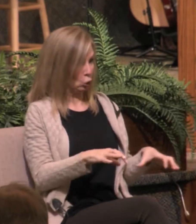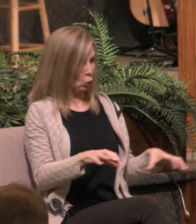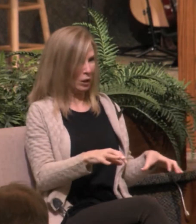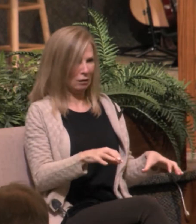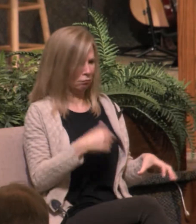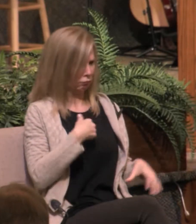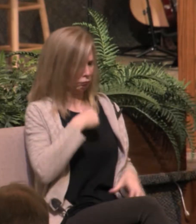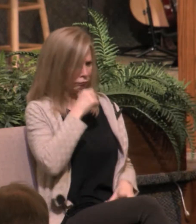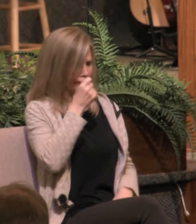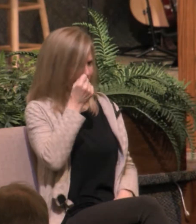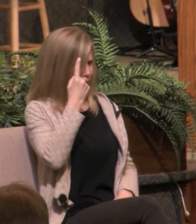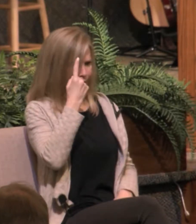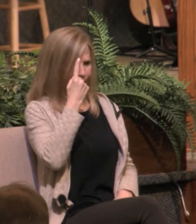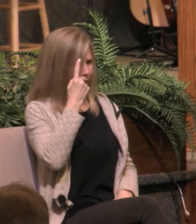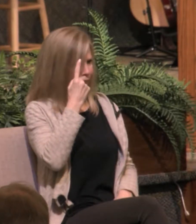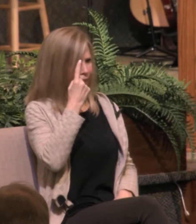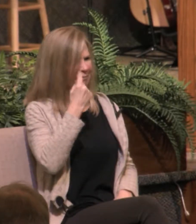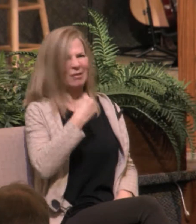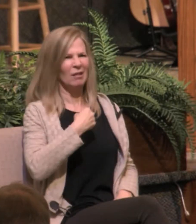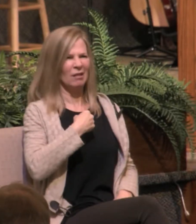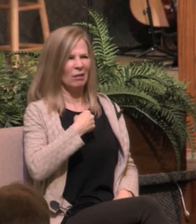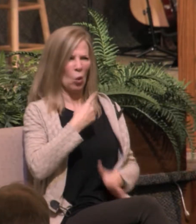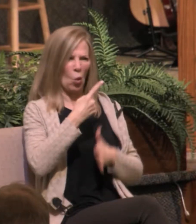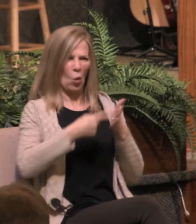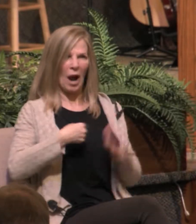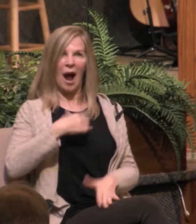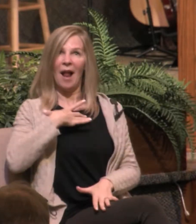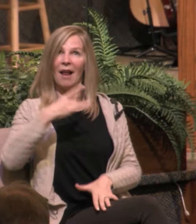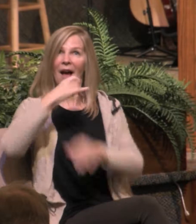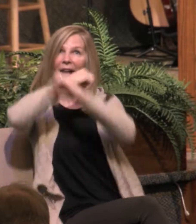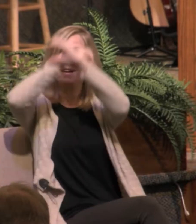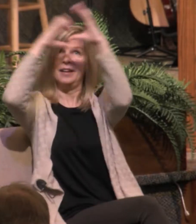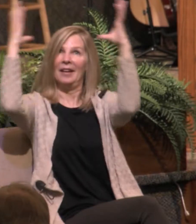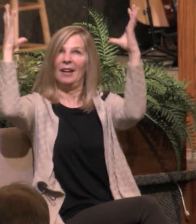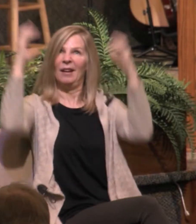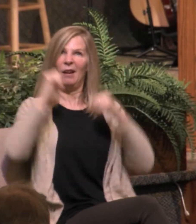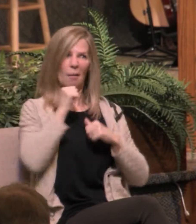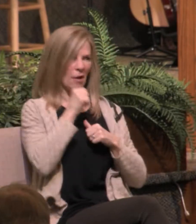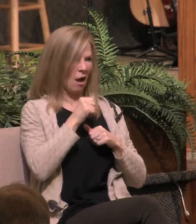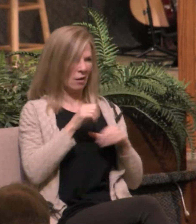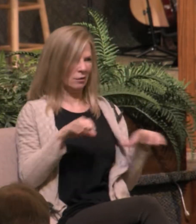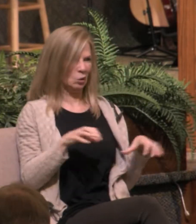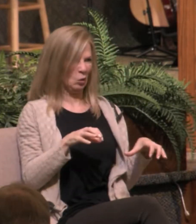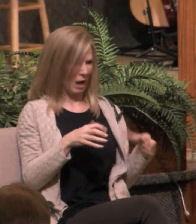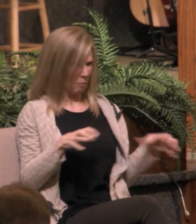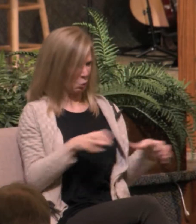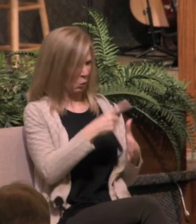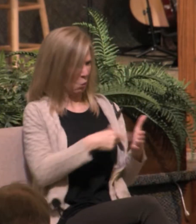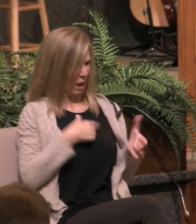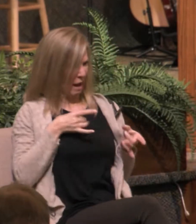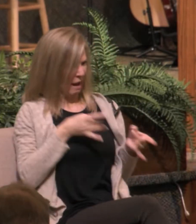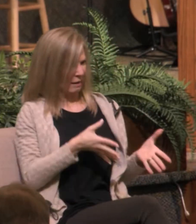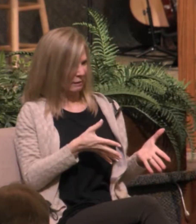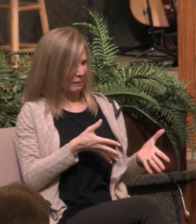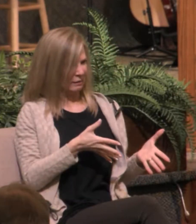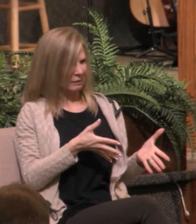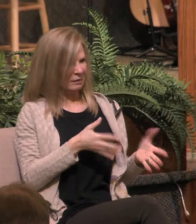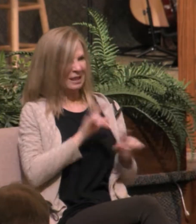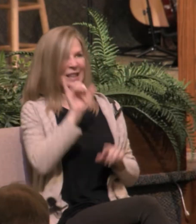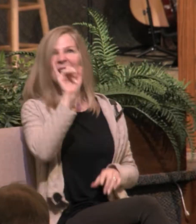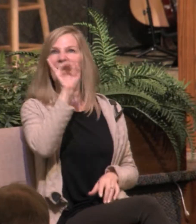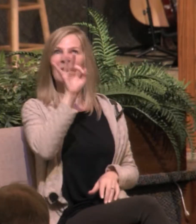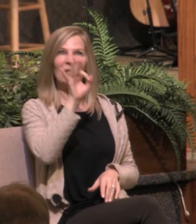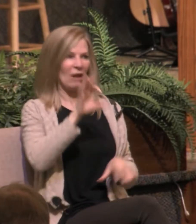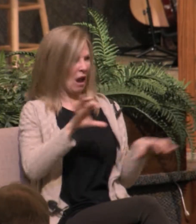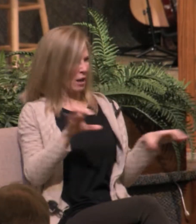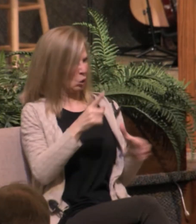understand, for I am not practicing what I would like to do, but I am doing the very thing I hate. But if I do the